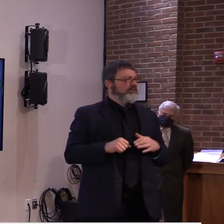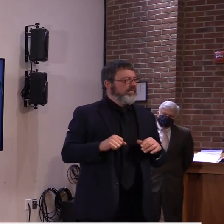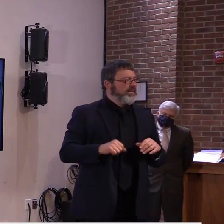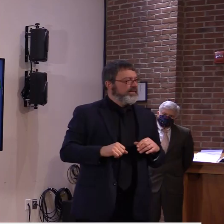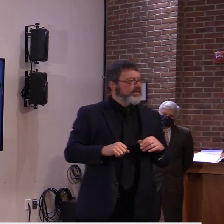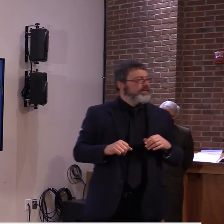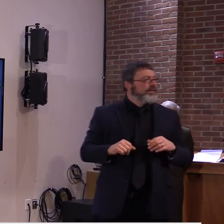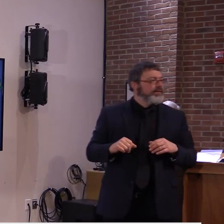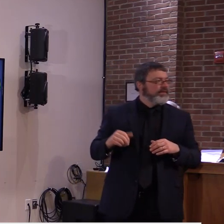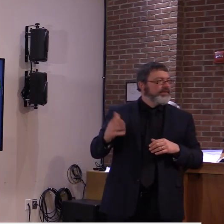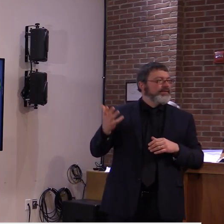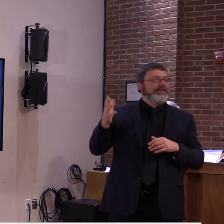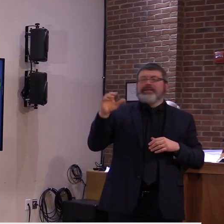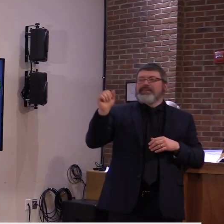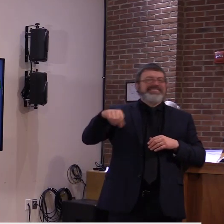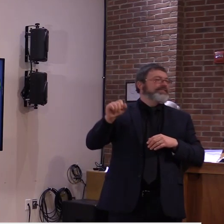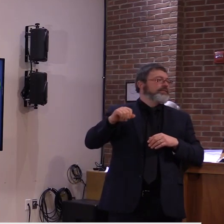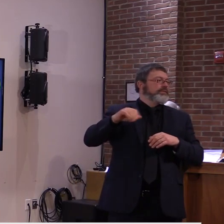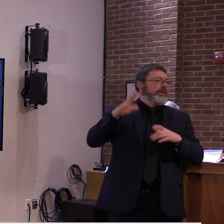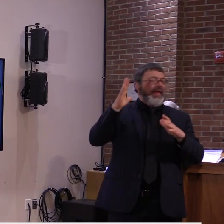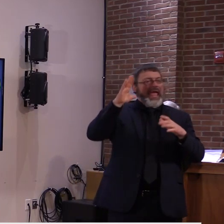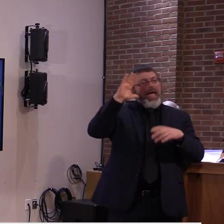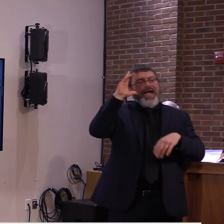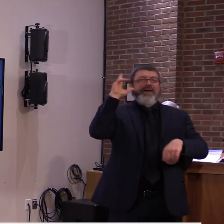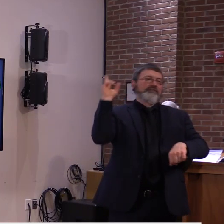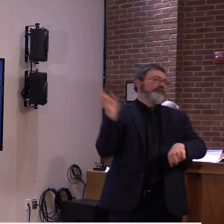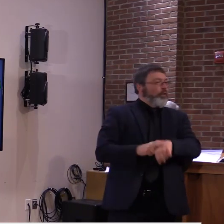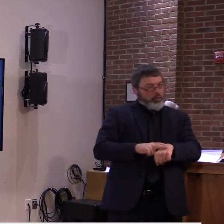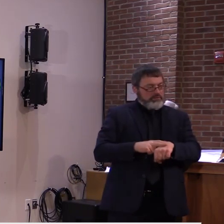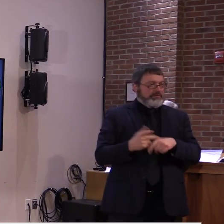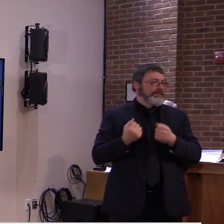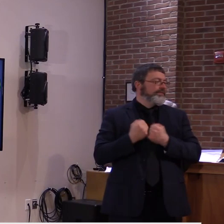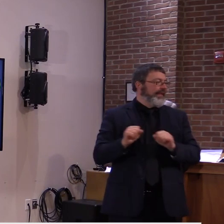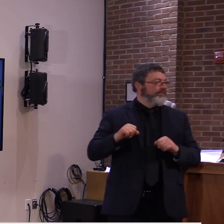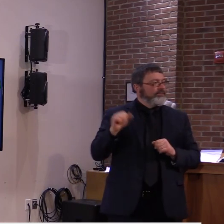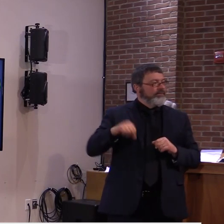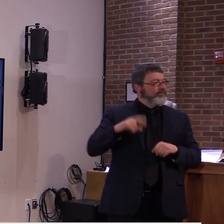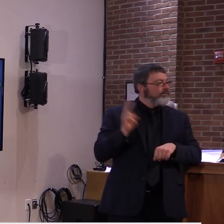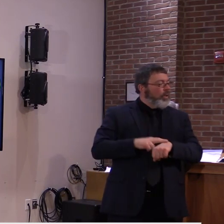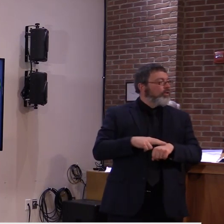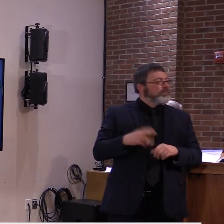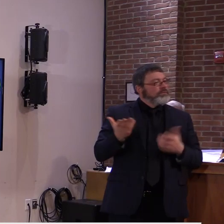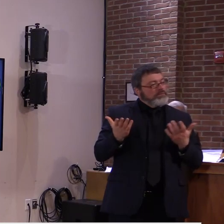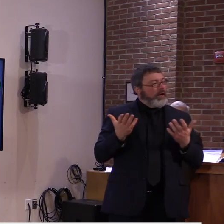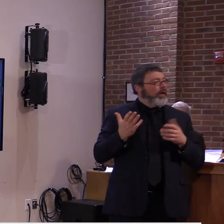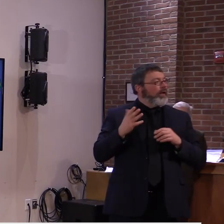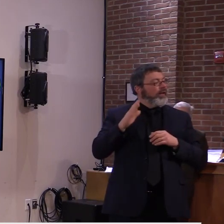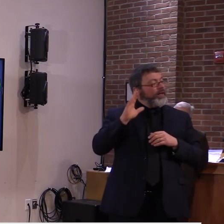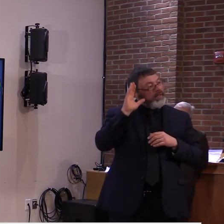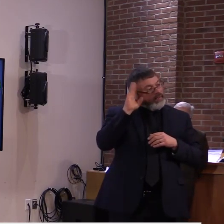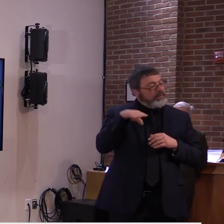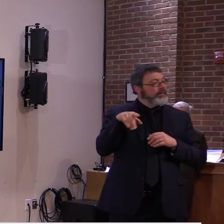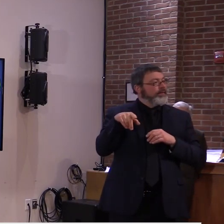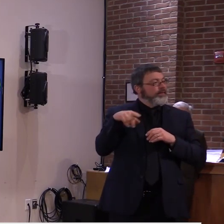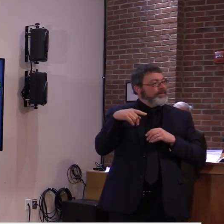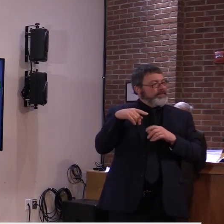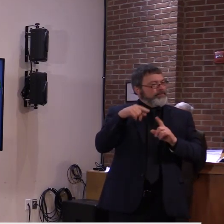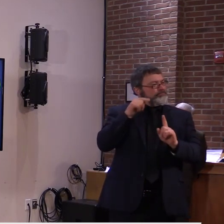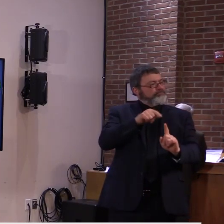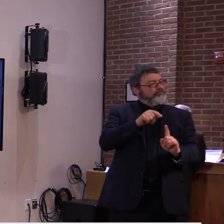So I think the right outcome would occur for both the person and the frontline provider.